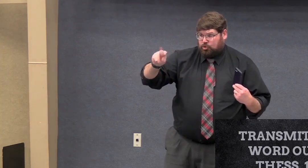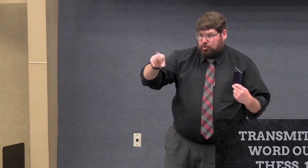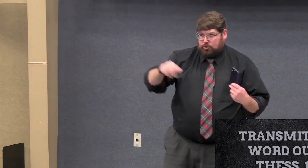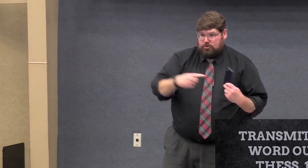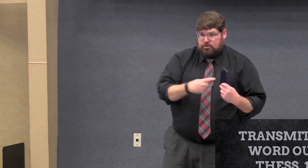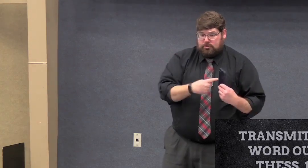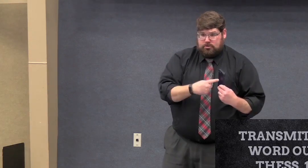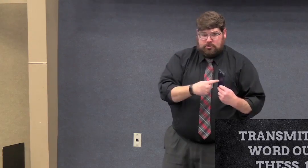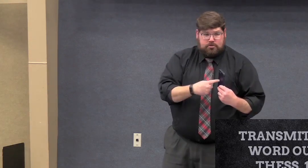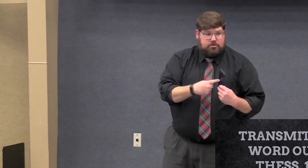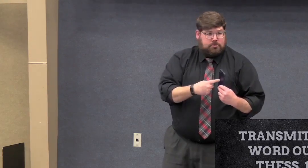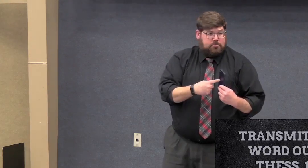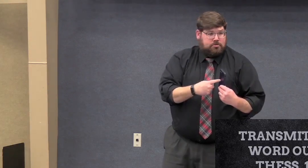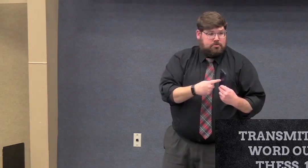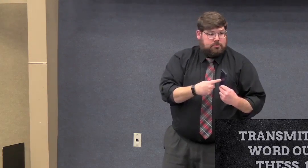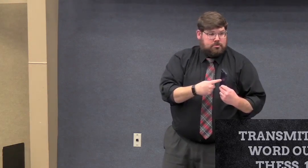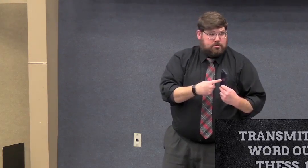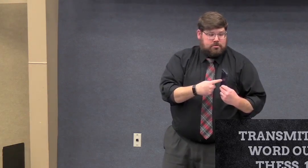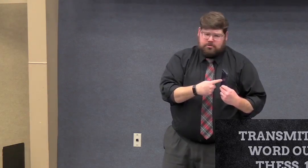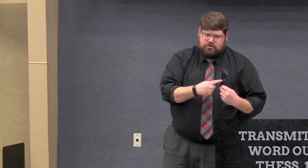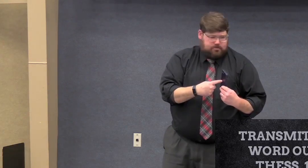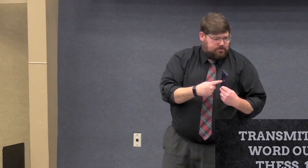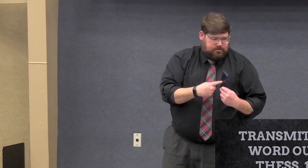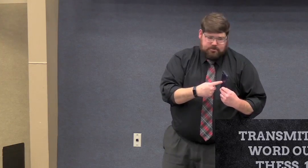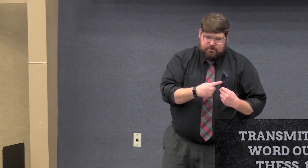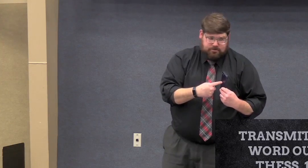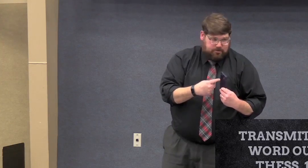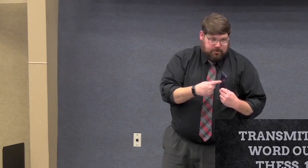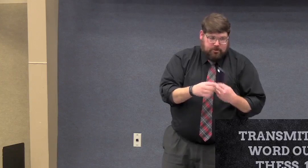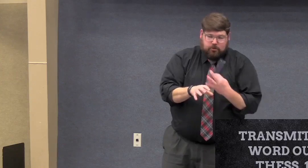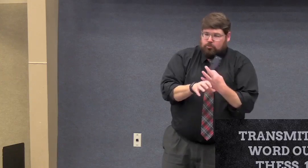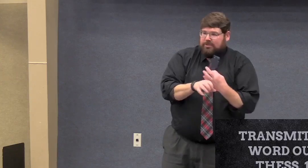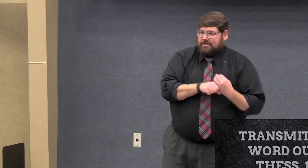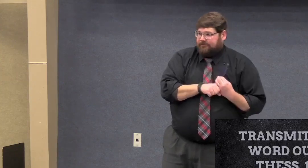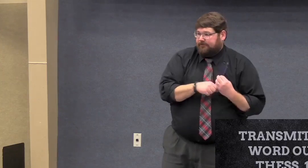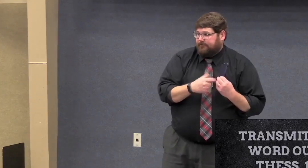So when I send a message, that's not a transmitter.